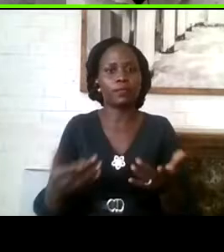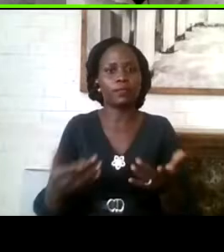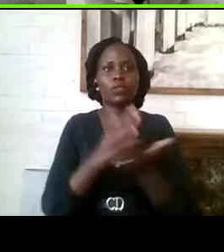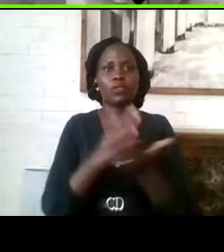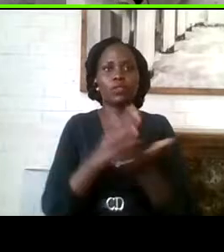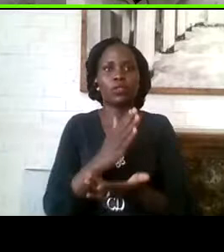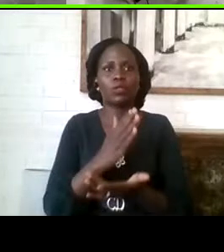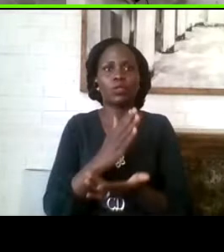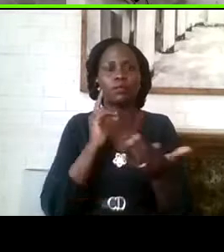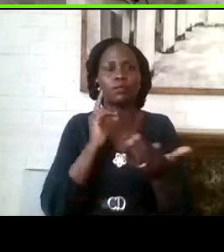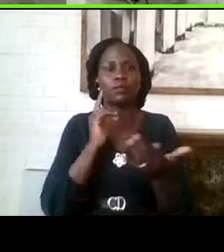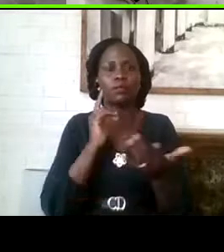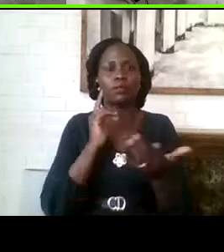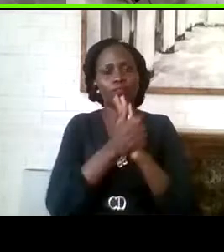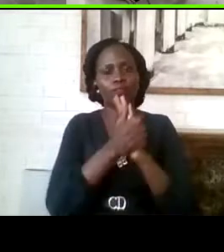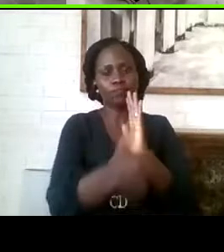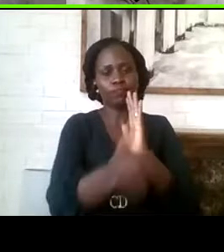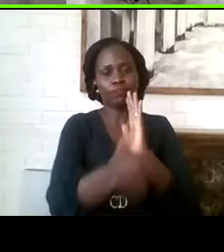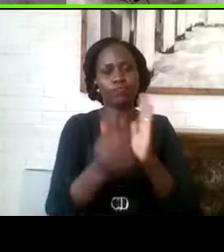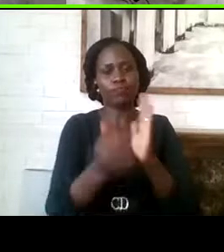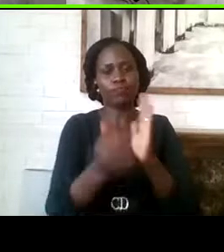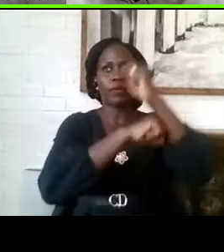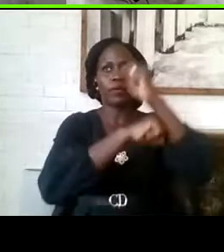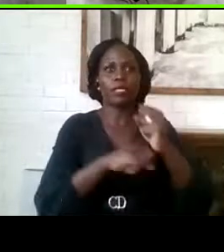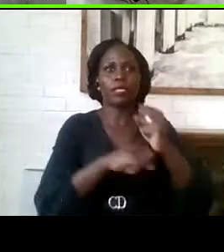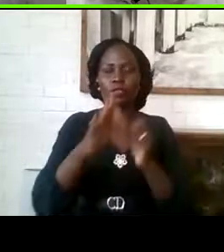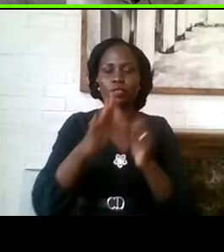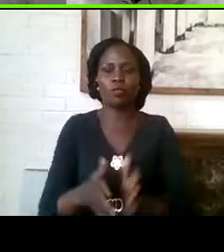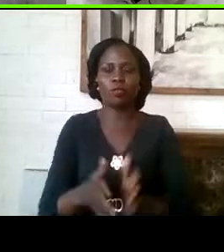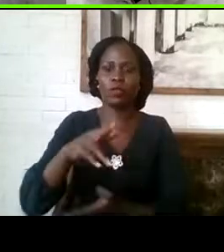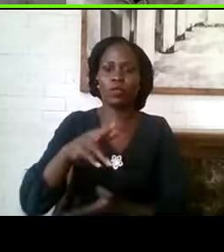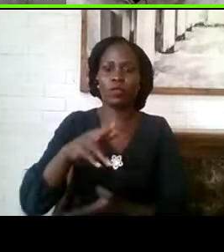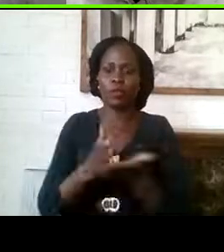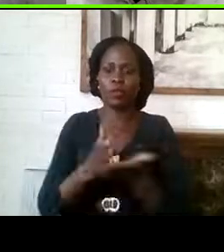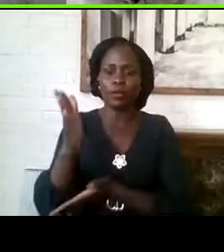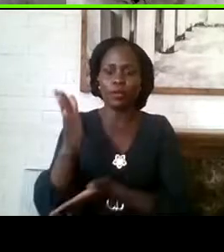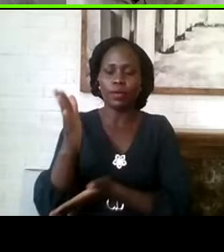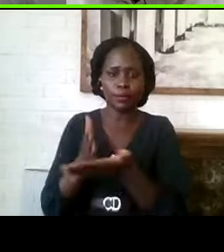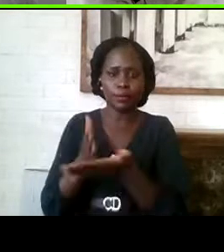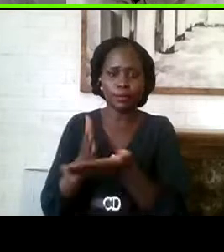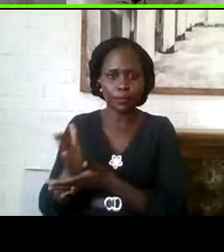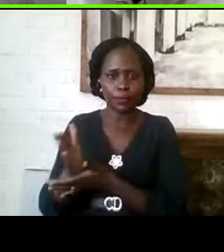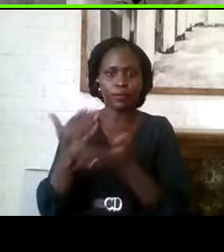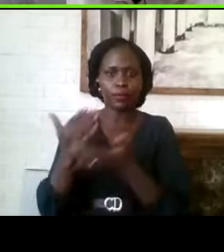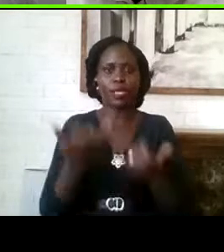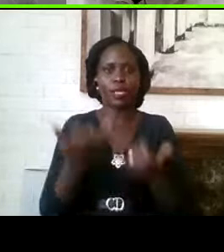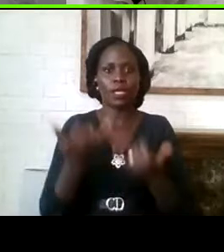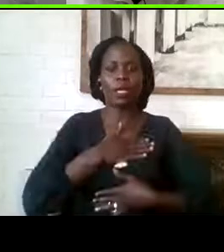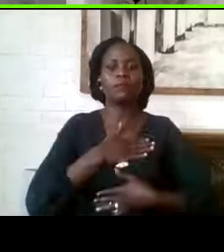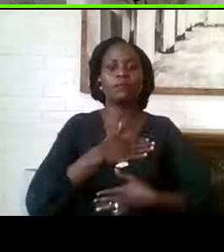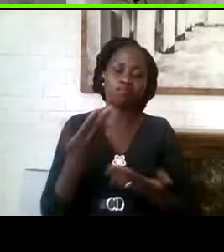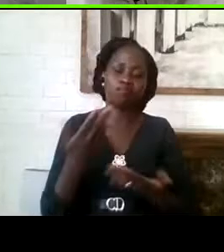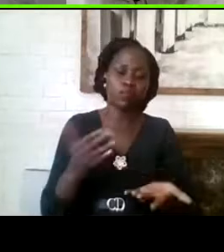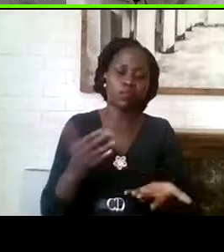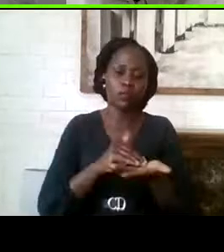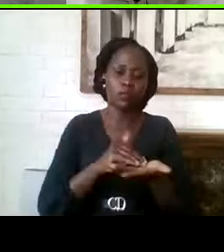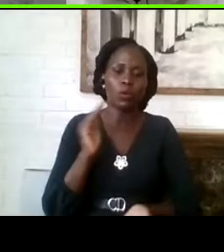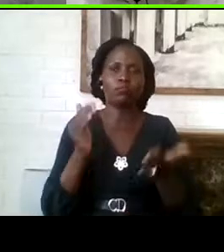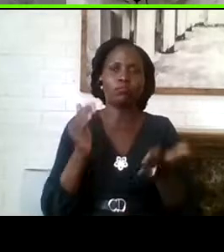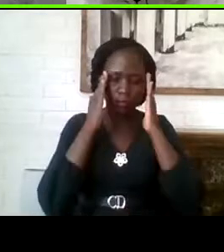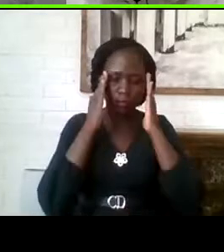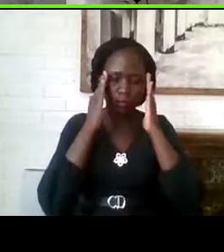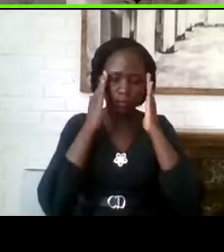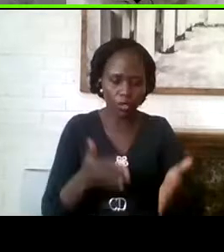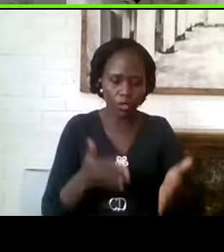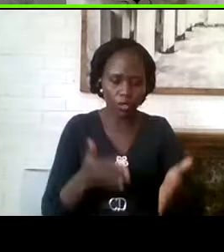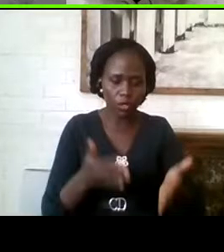human rights. So my background is mainly in disability rights and human rights. I have a very,